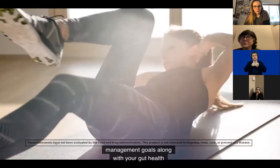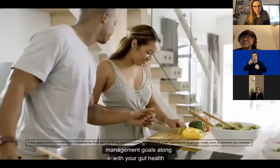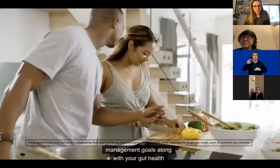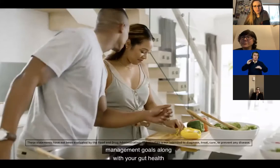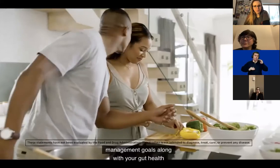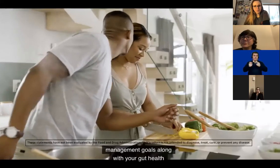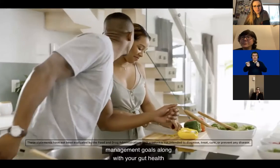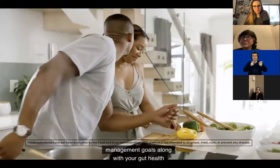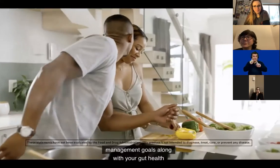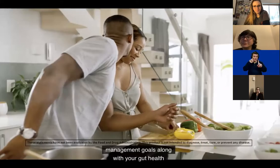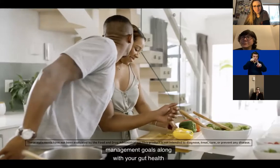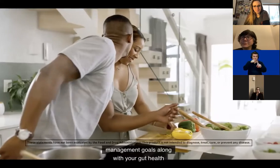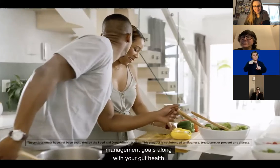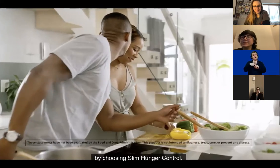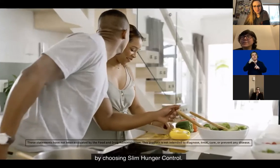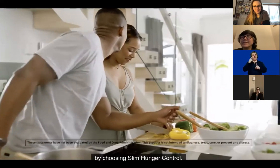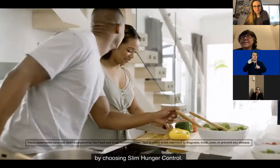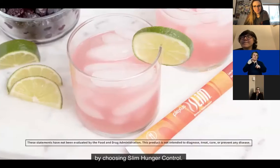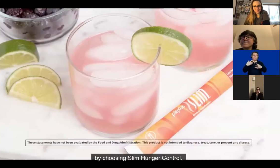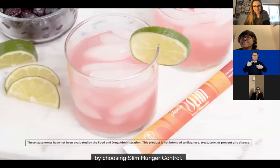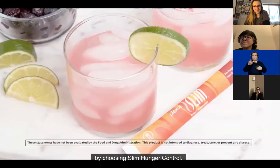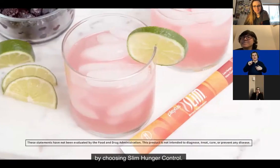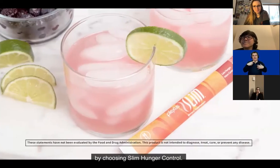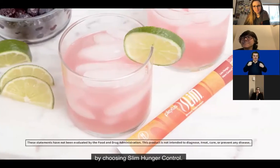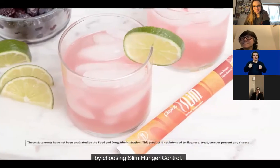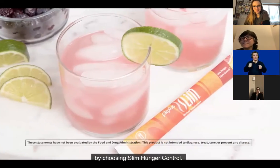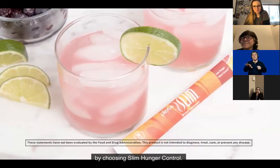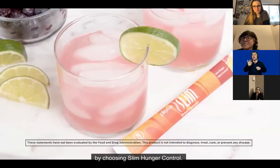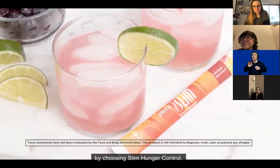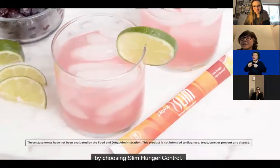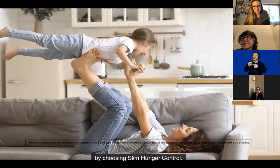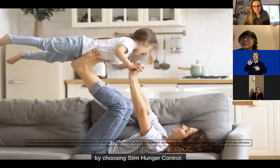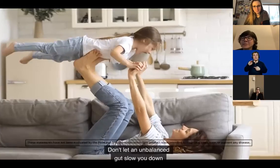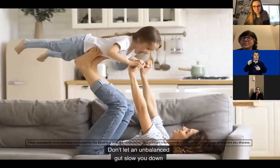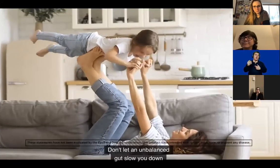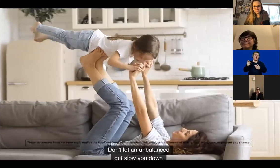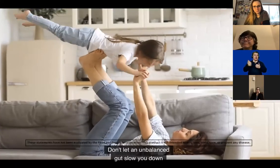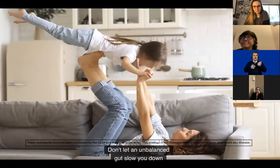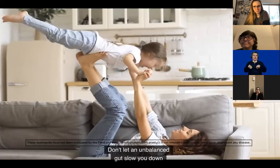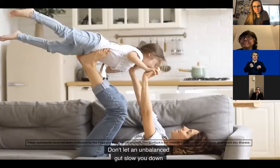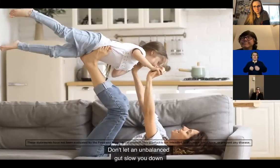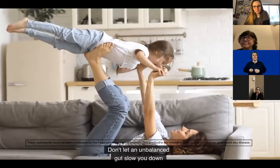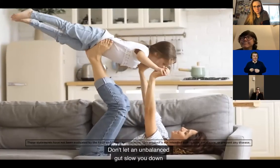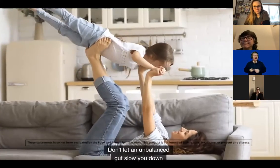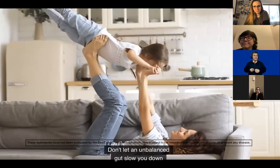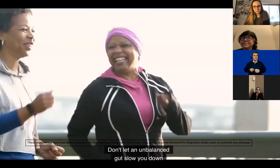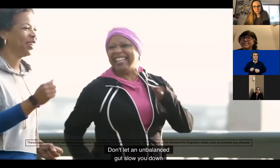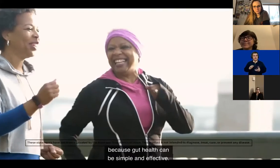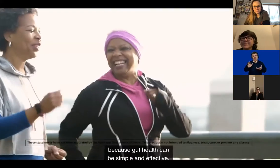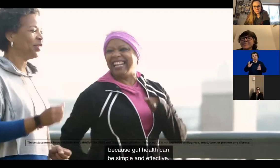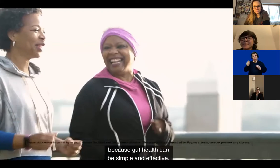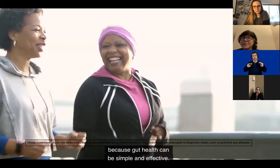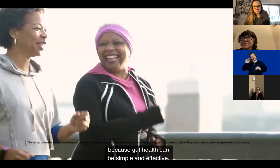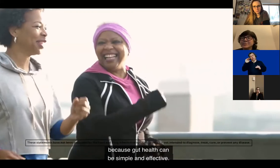goals, along with your gut health, by choosing Slim Hunger Control. Don't let an unbalanced gut slow you down,